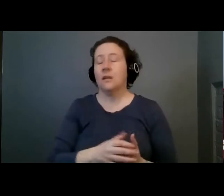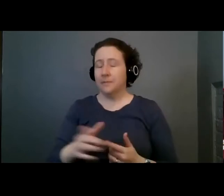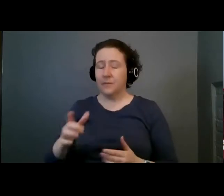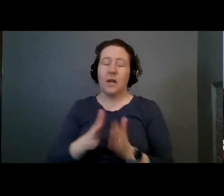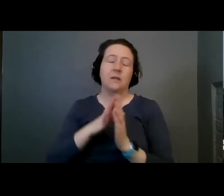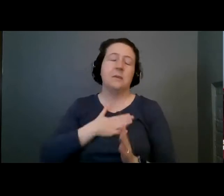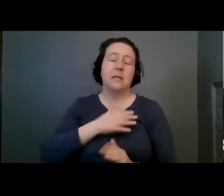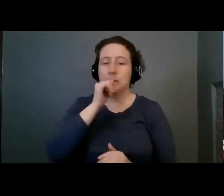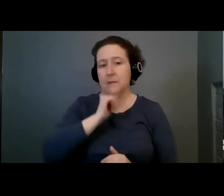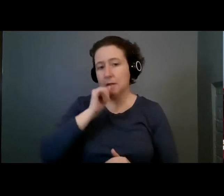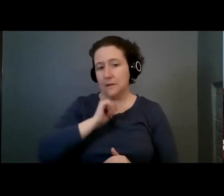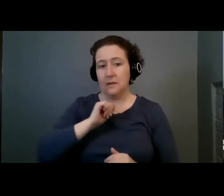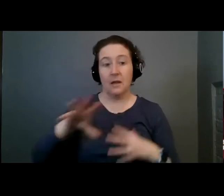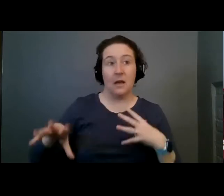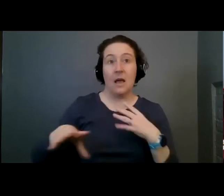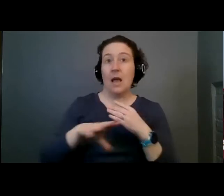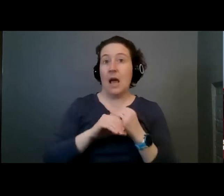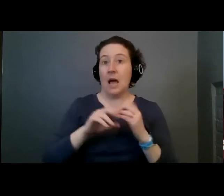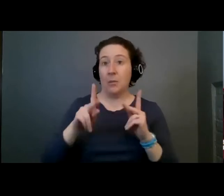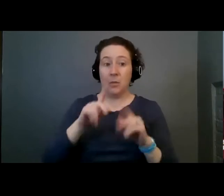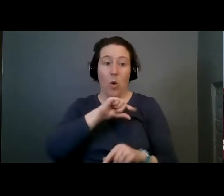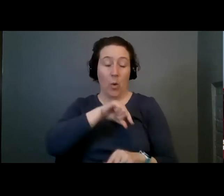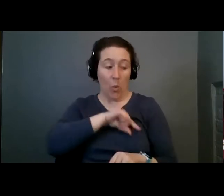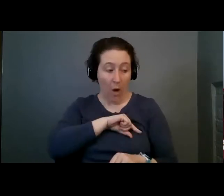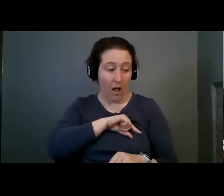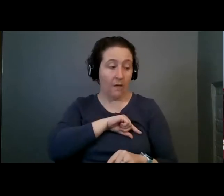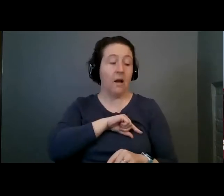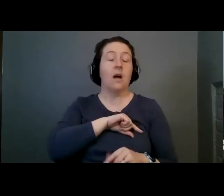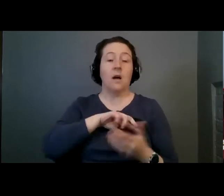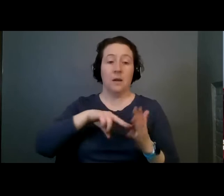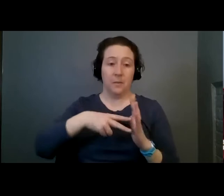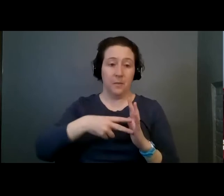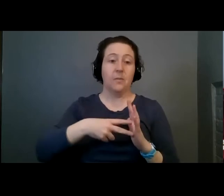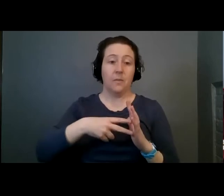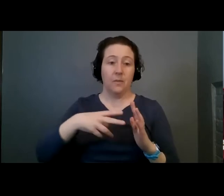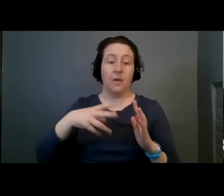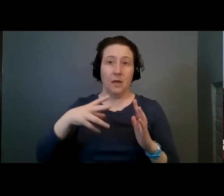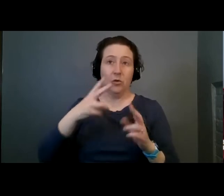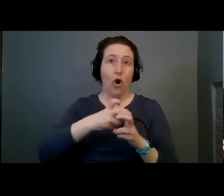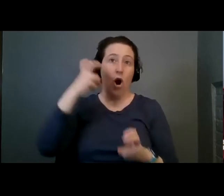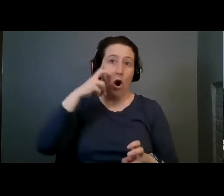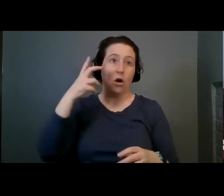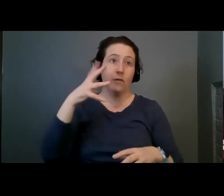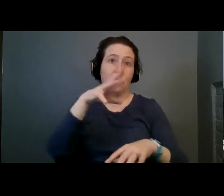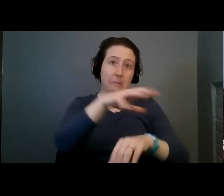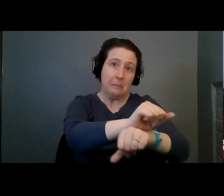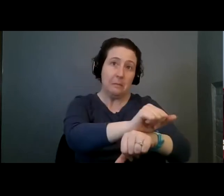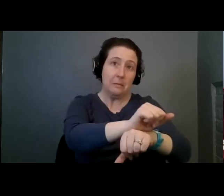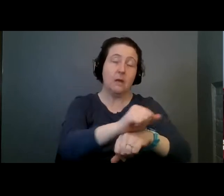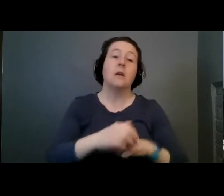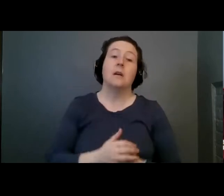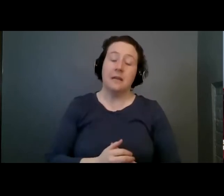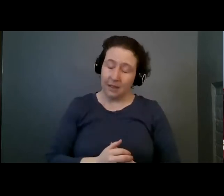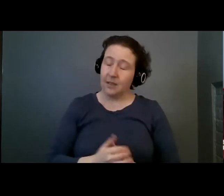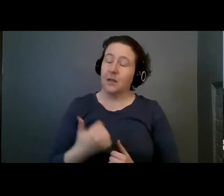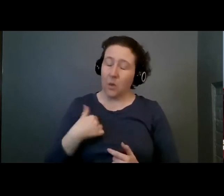thousands of people to the pool of those seeking vaccination will make getting a time slot more difficult. We are trying to